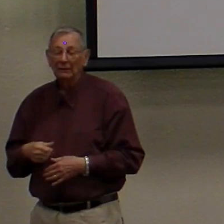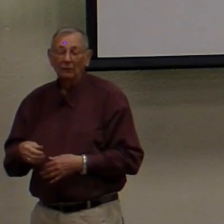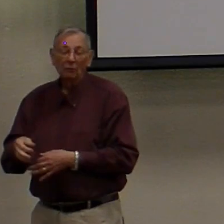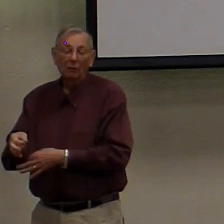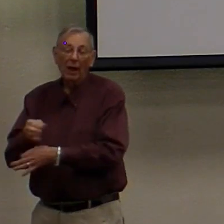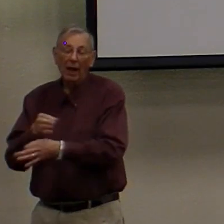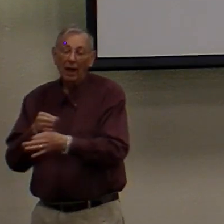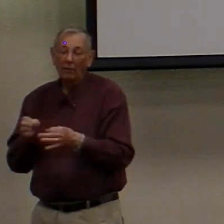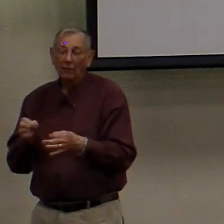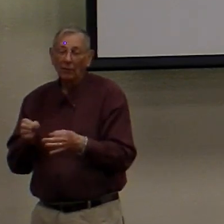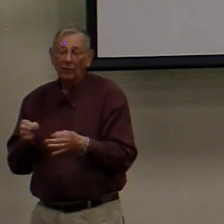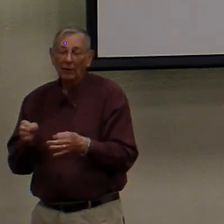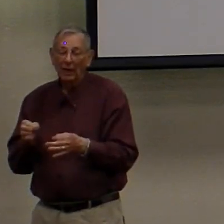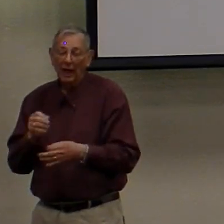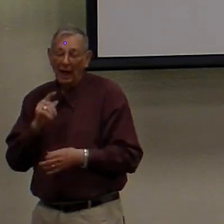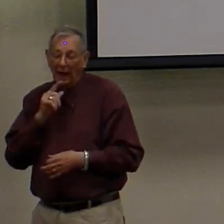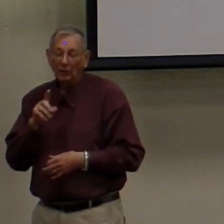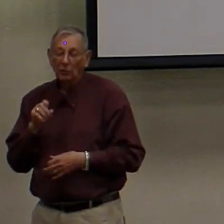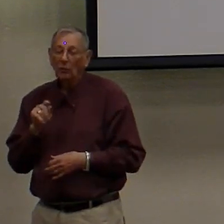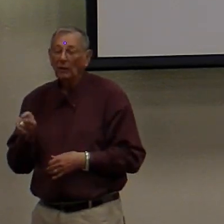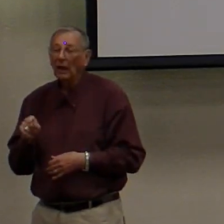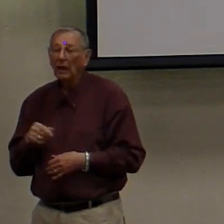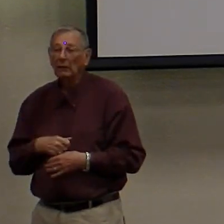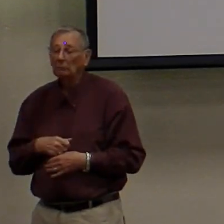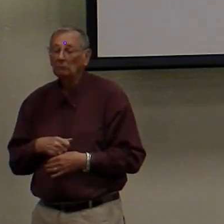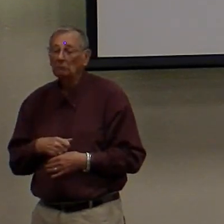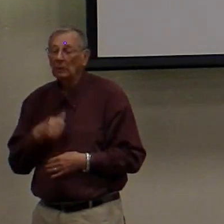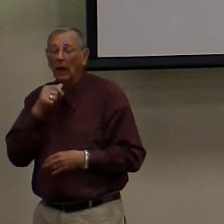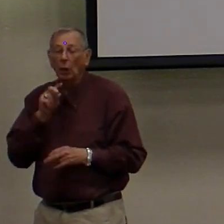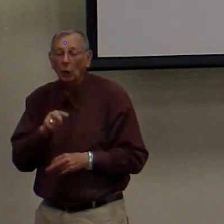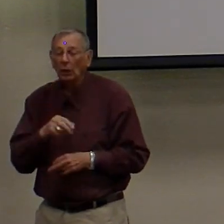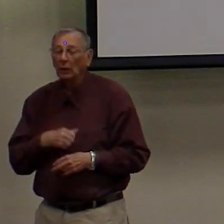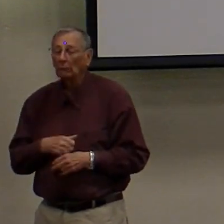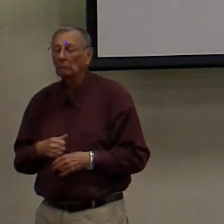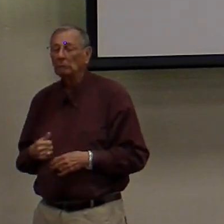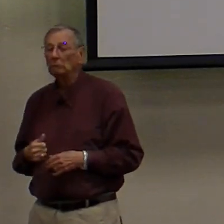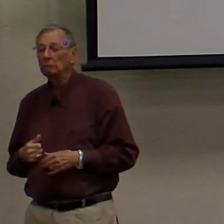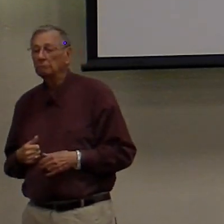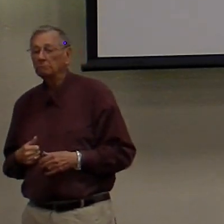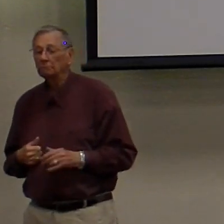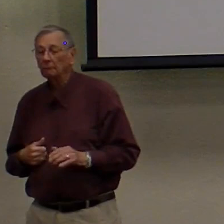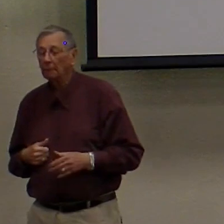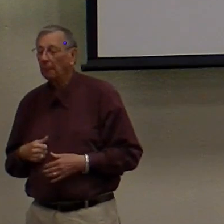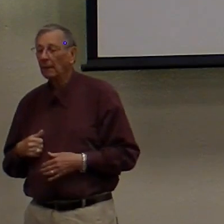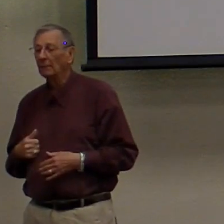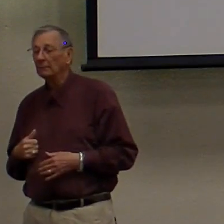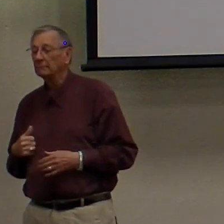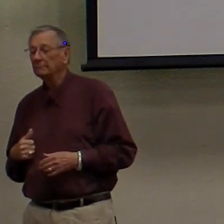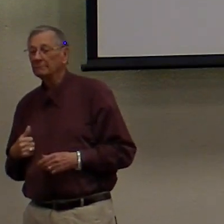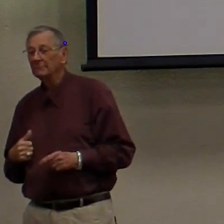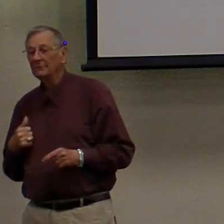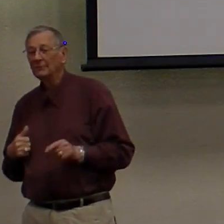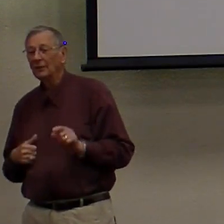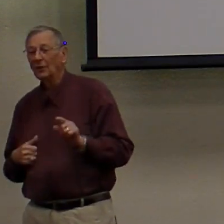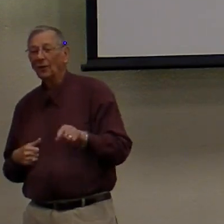rather than actually do it, they just didn't look at it. They held back. They just didn't go